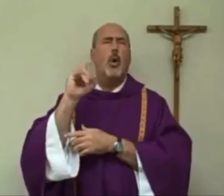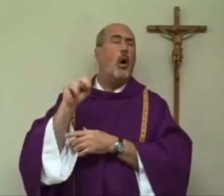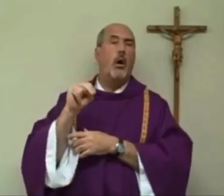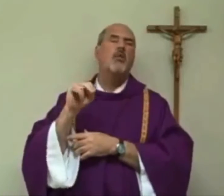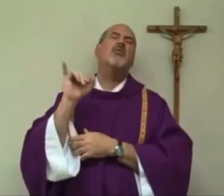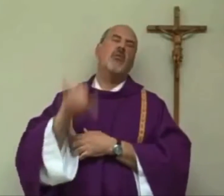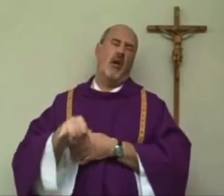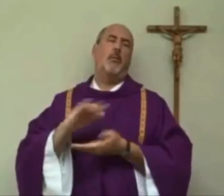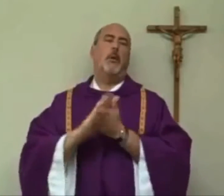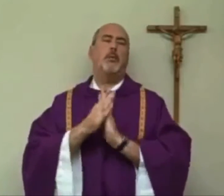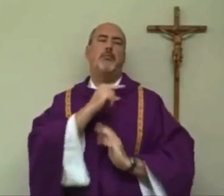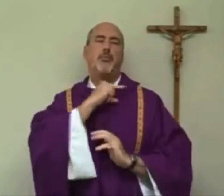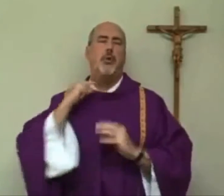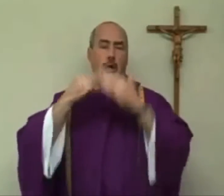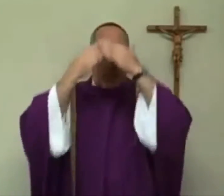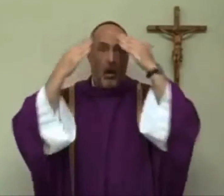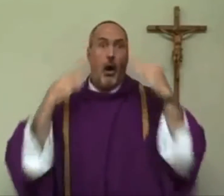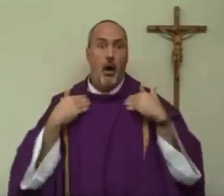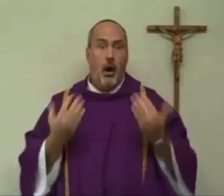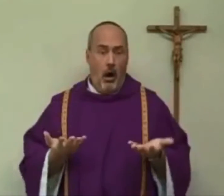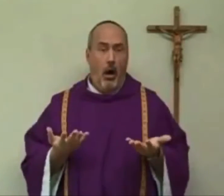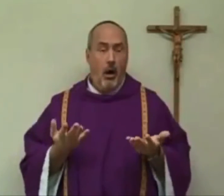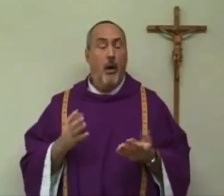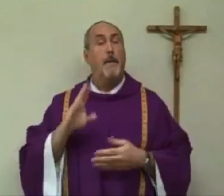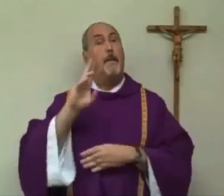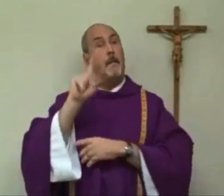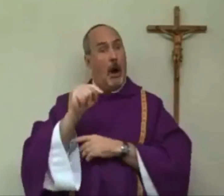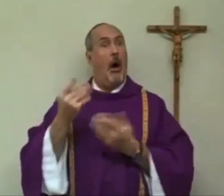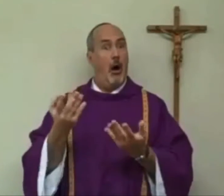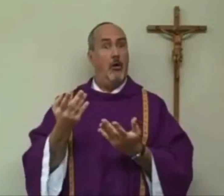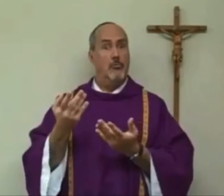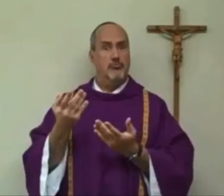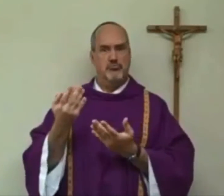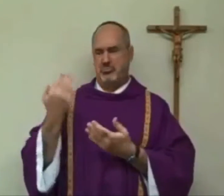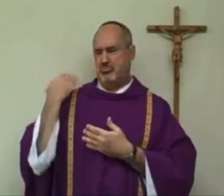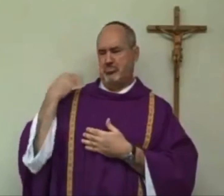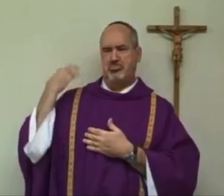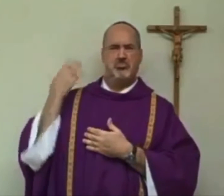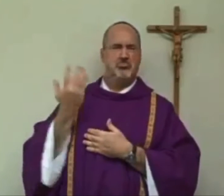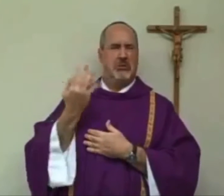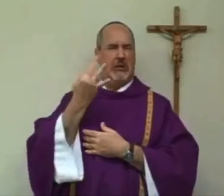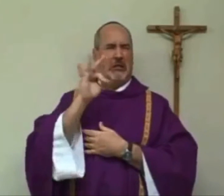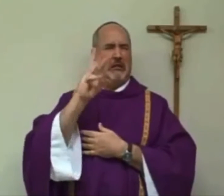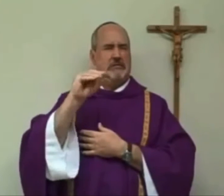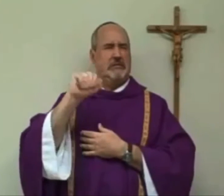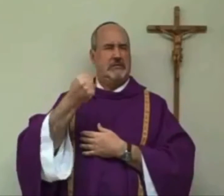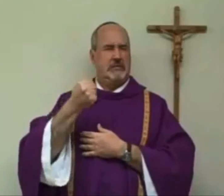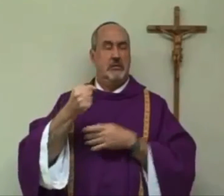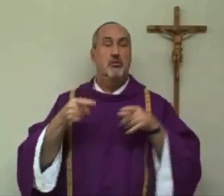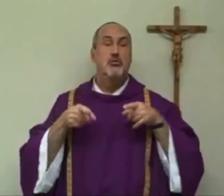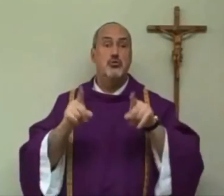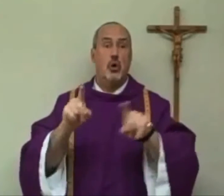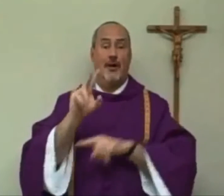to be that people thought that the only vocations that were holy were priests or nuns. However, back in